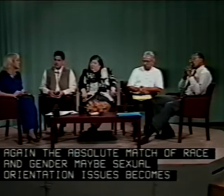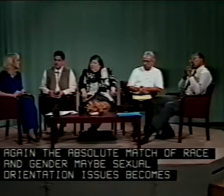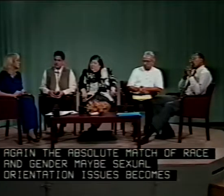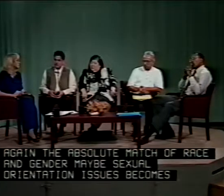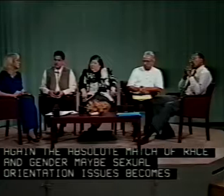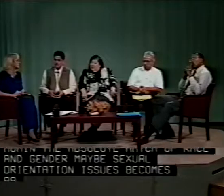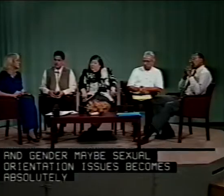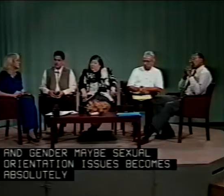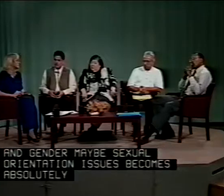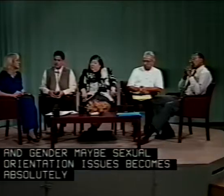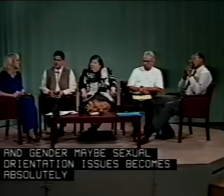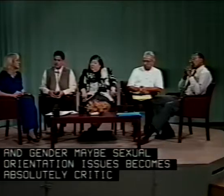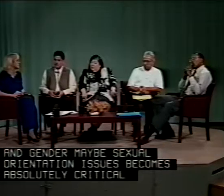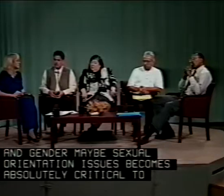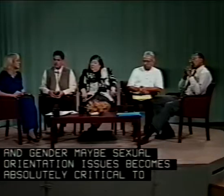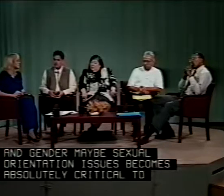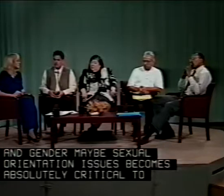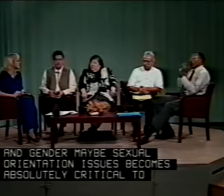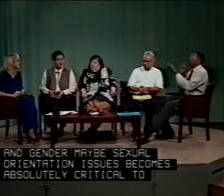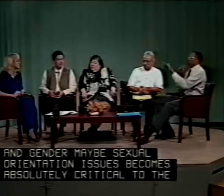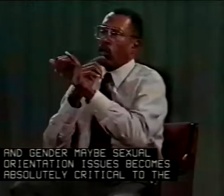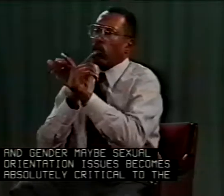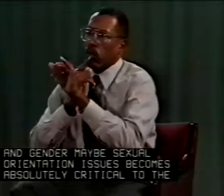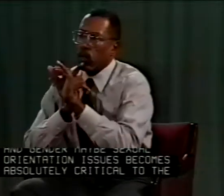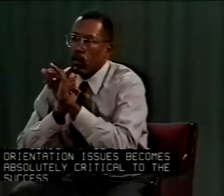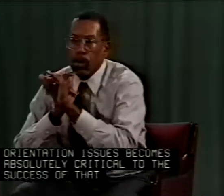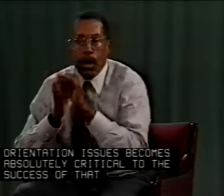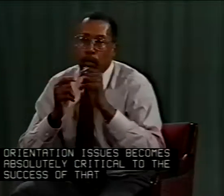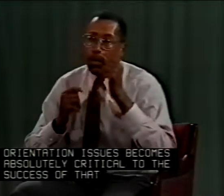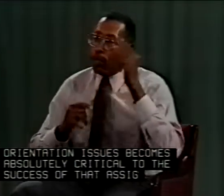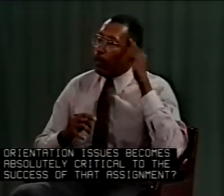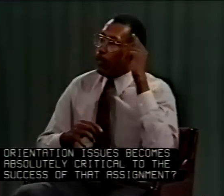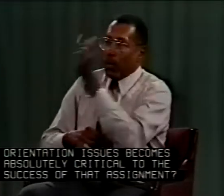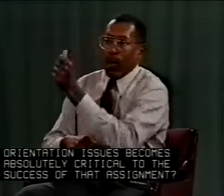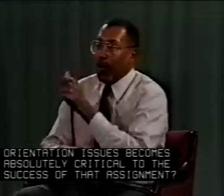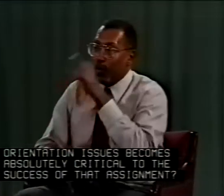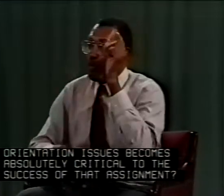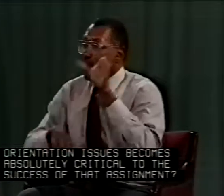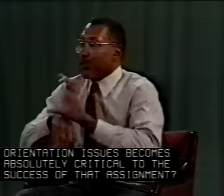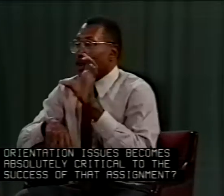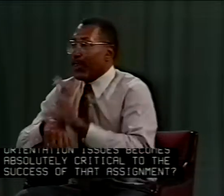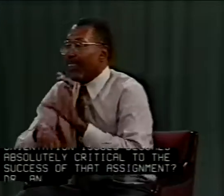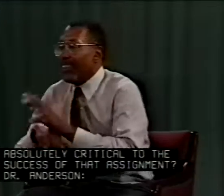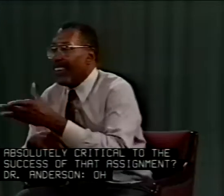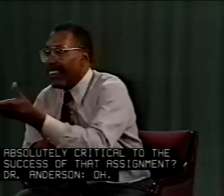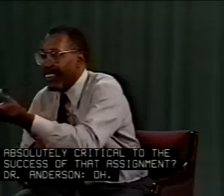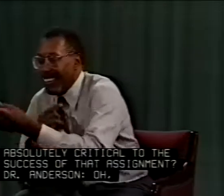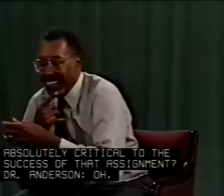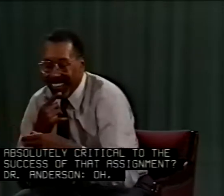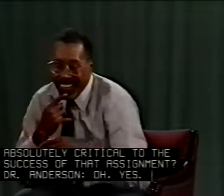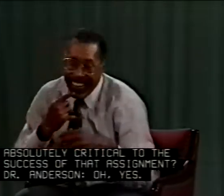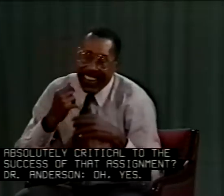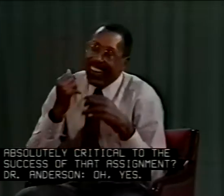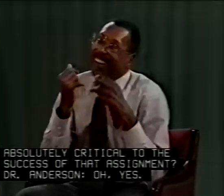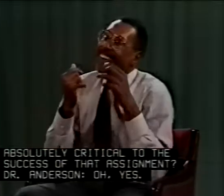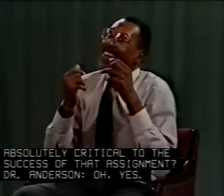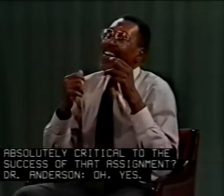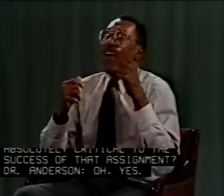Oh, yes. So You know, I think right off the bat, the black church,